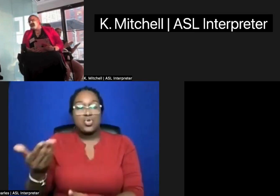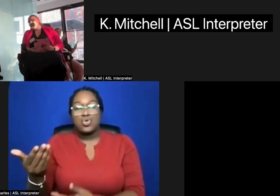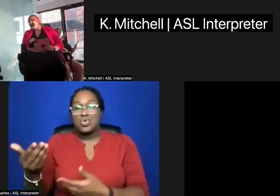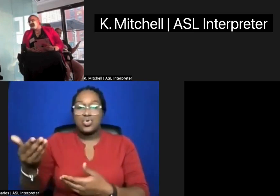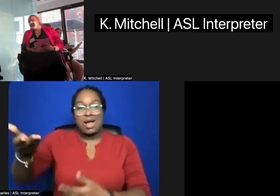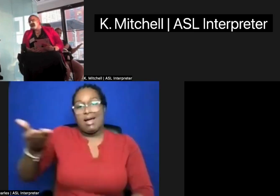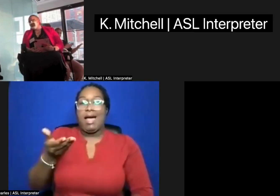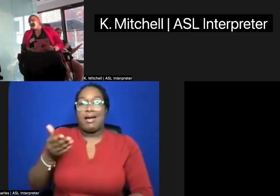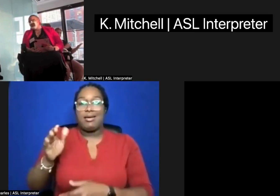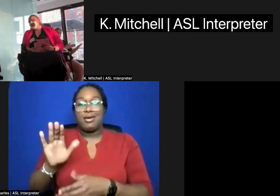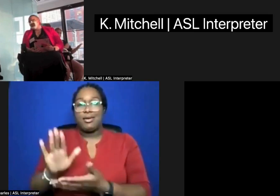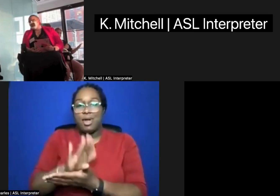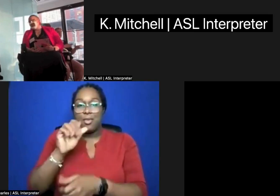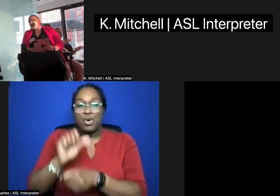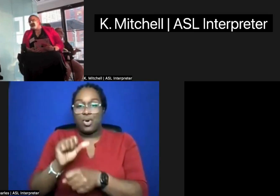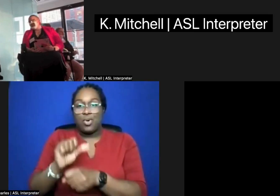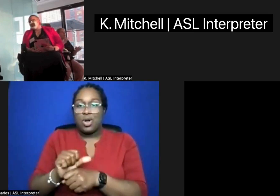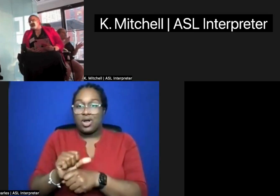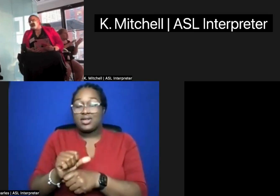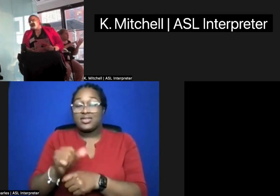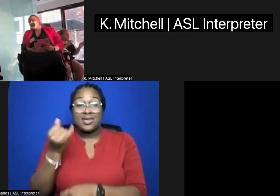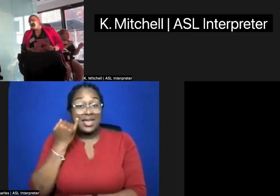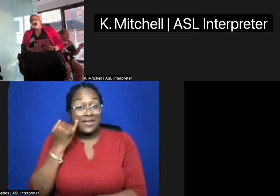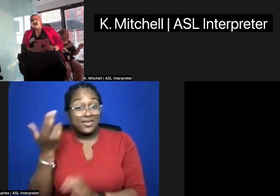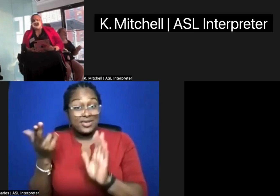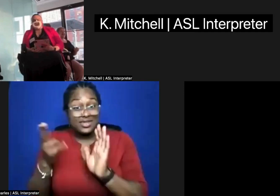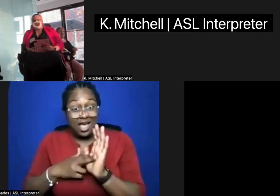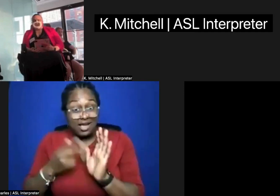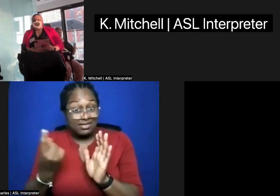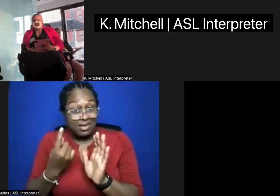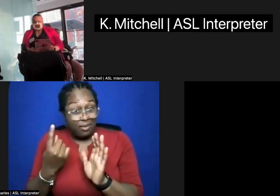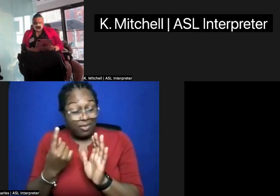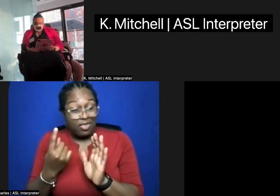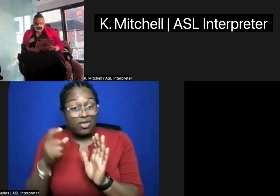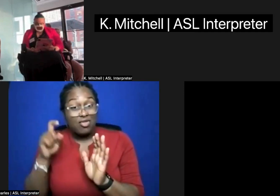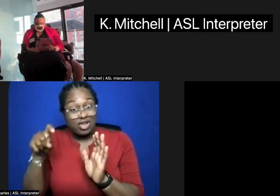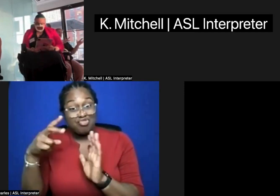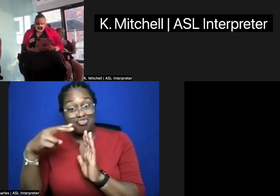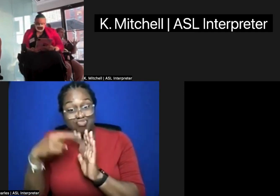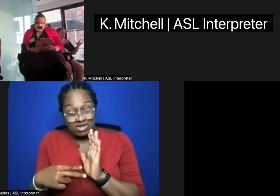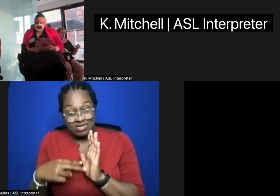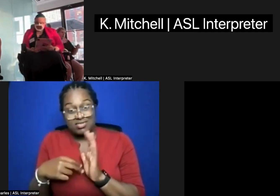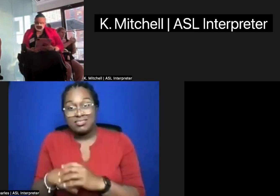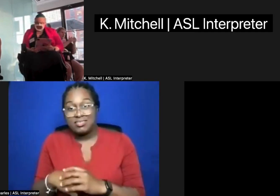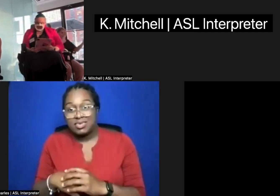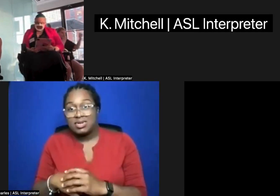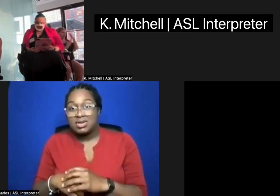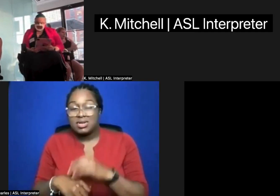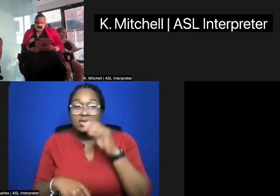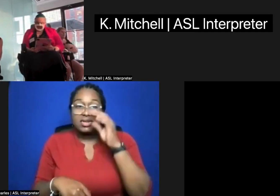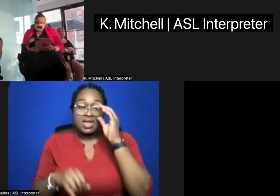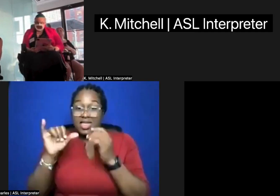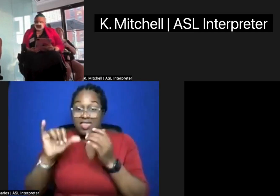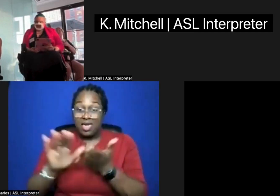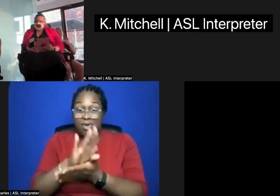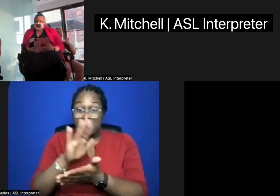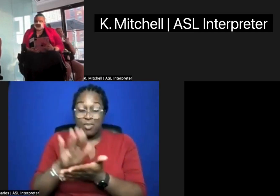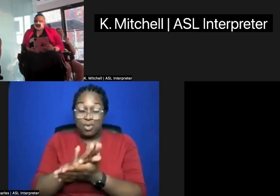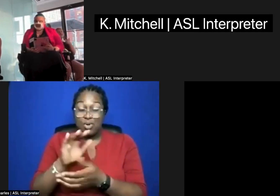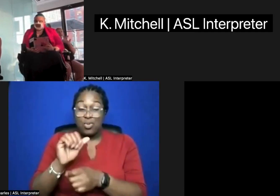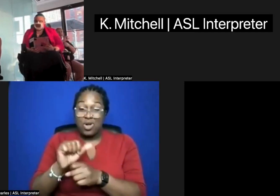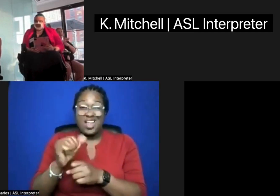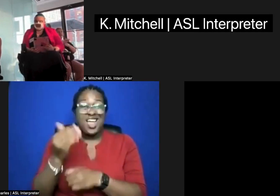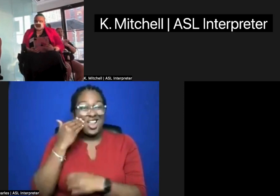didn't sign anything and you're in New York, you can report. And if that paperwork can be overwhelming, what I have